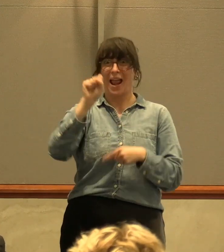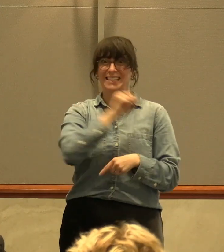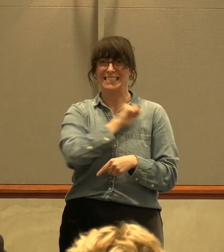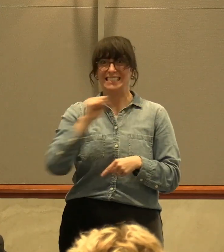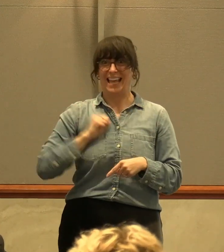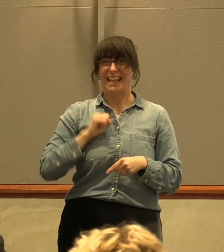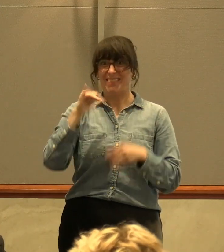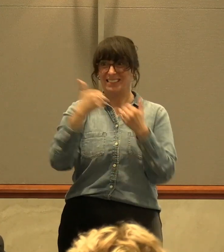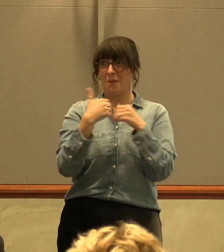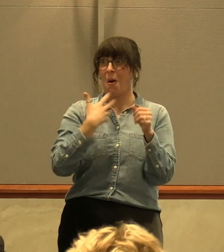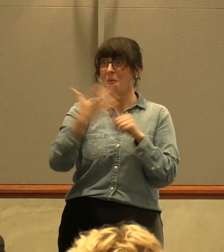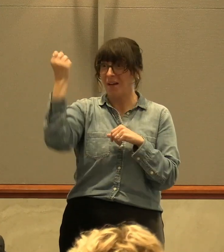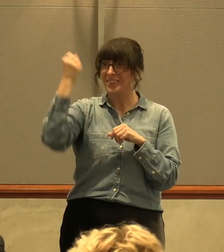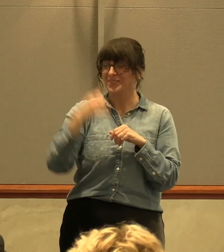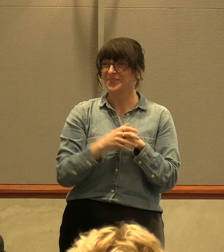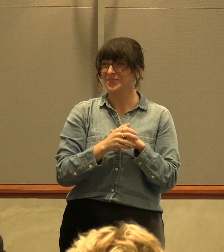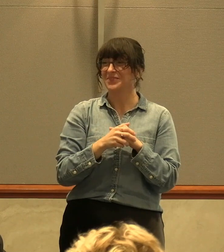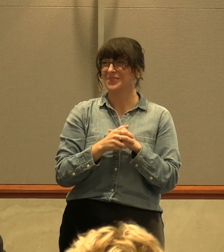Senate.